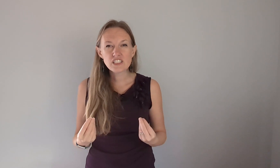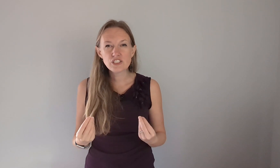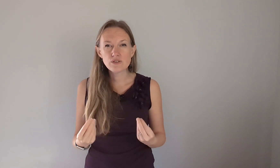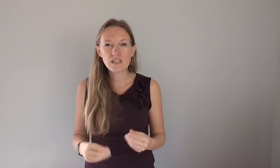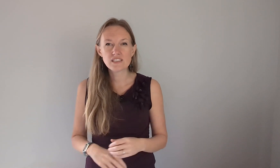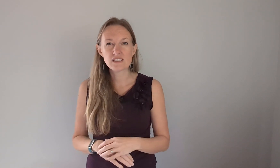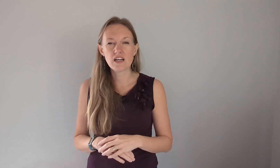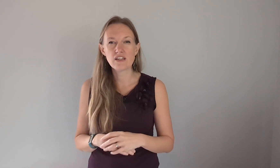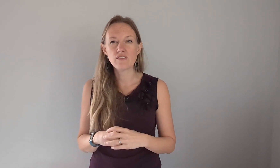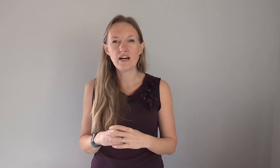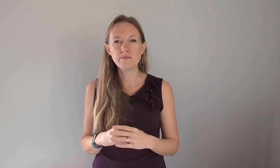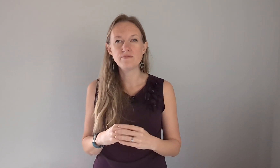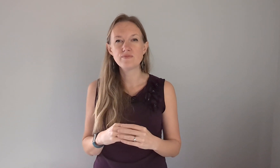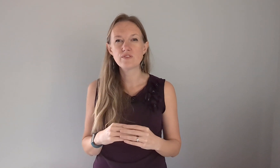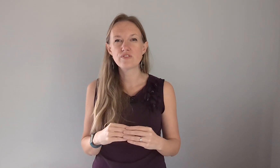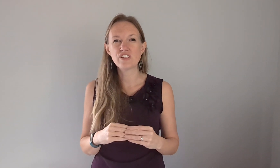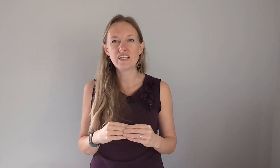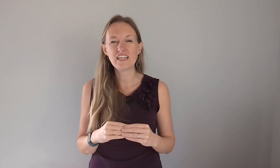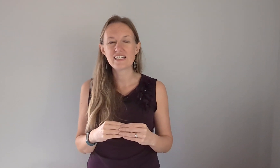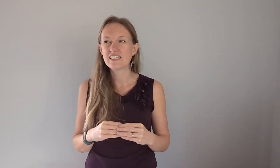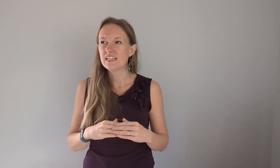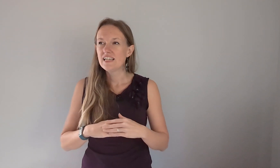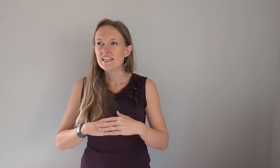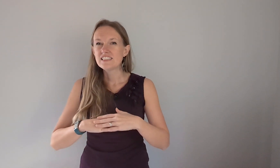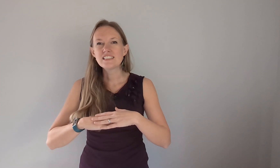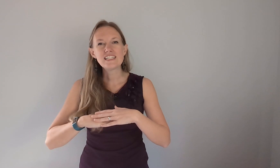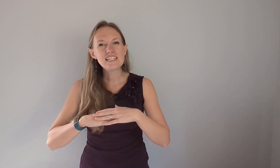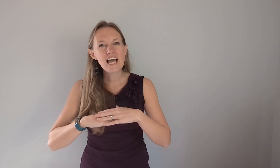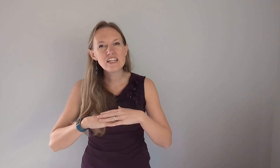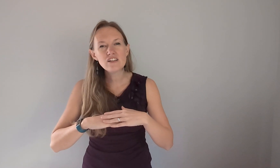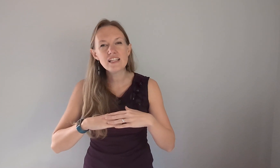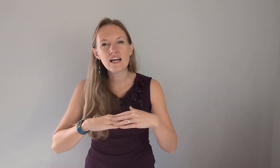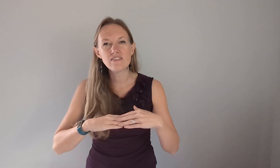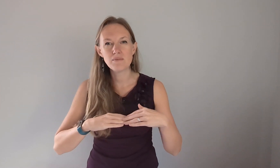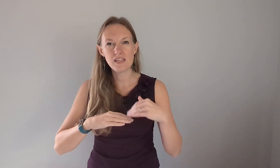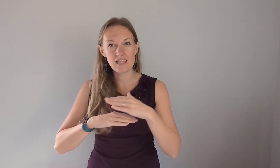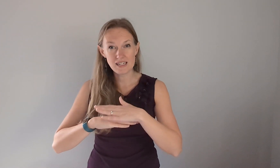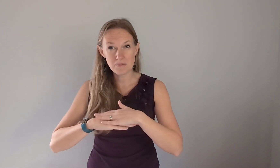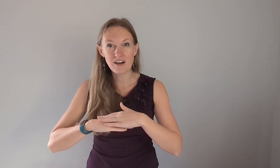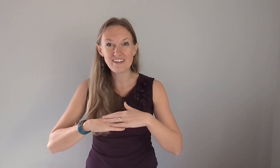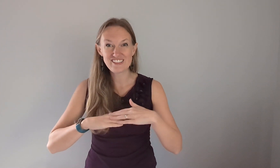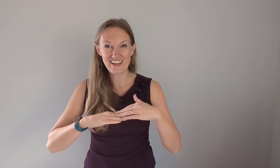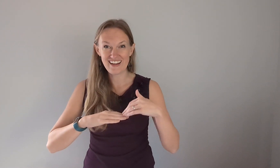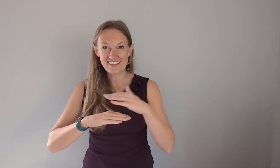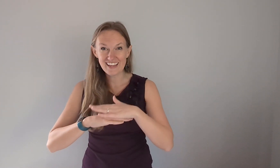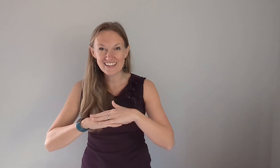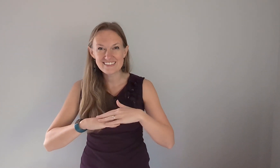actually doing a sign for like, just like tenderly loving me, getting me on your side. Okay, so